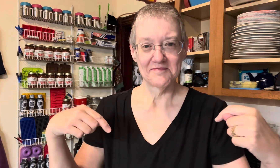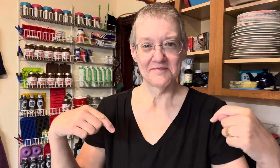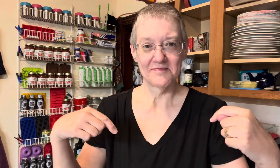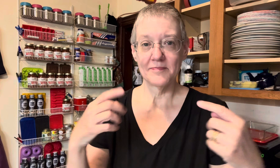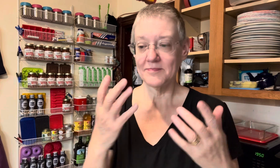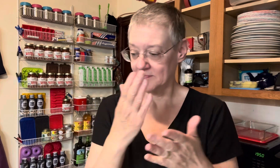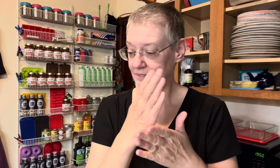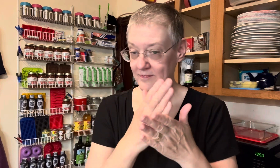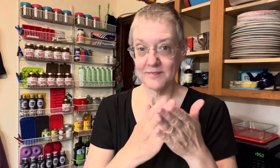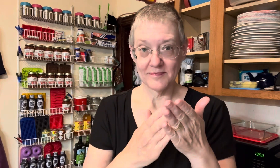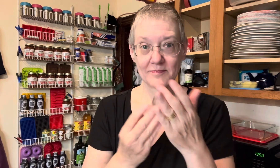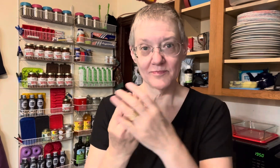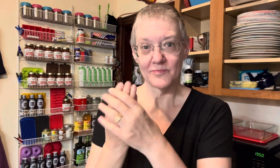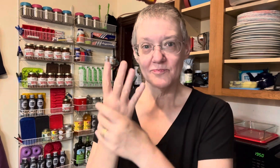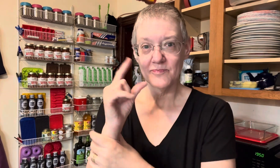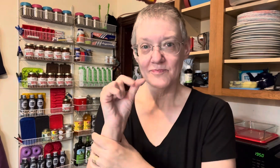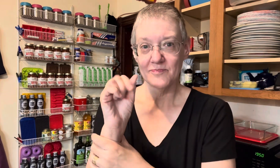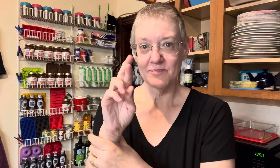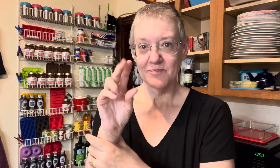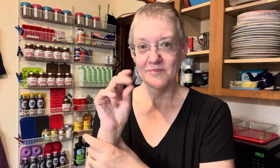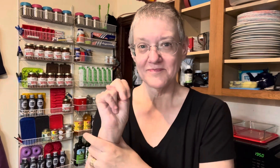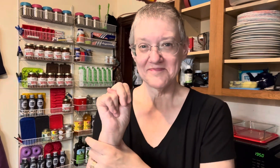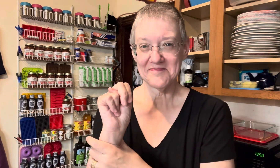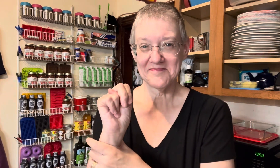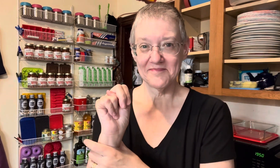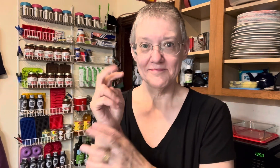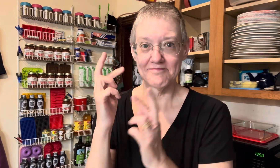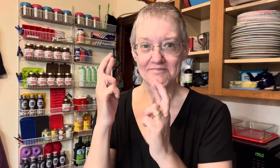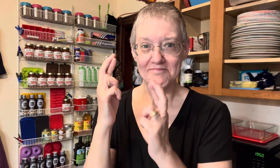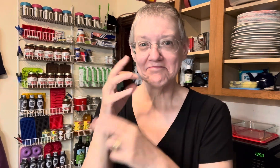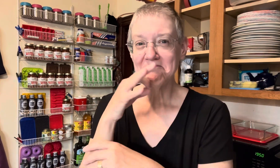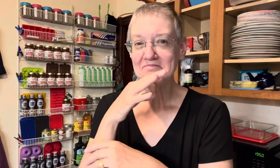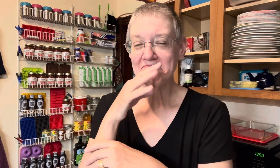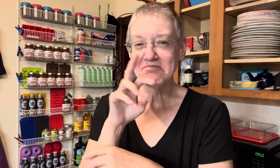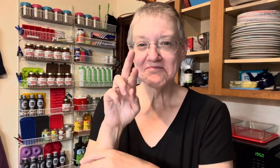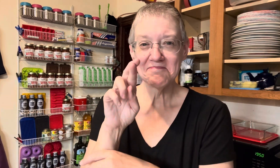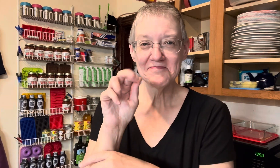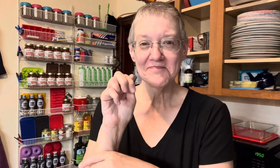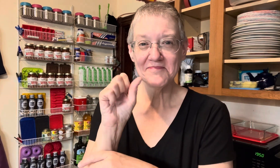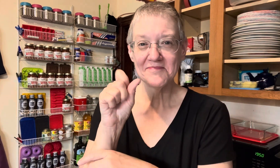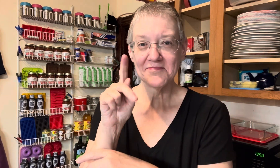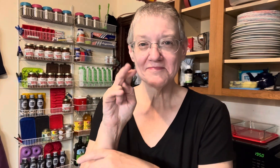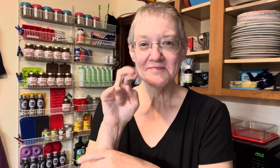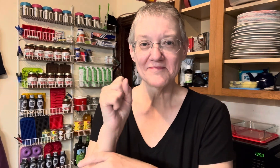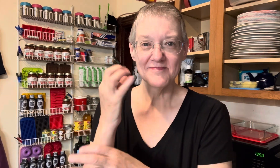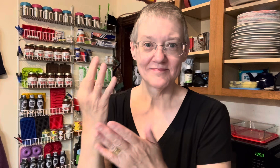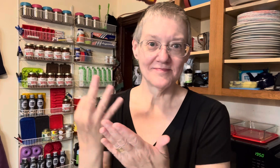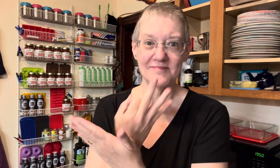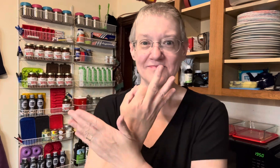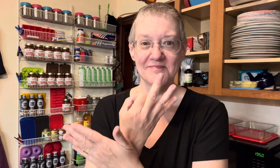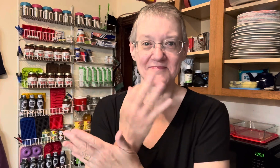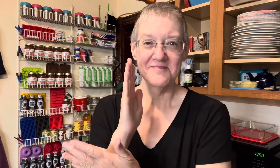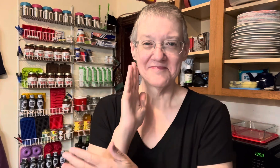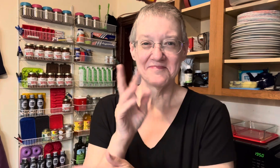Like I said, this gives me some variety with the yogurt, and some of these are homegrown. Hopefully soon we'll have fresh